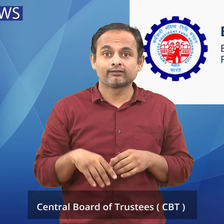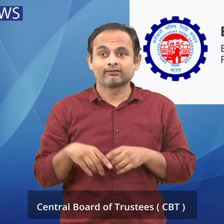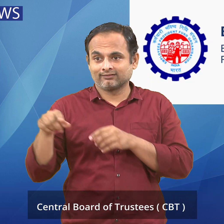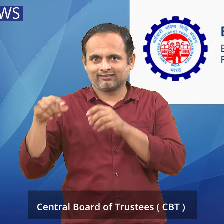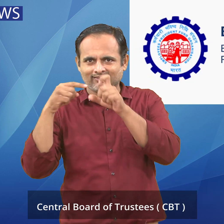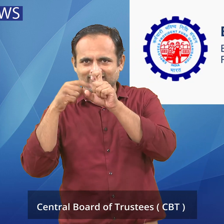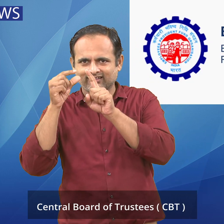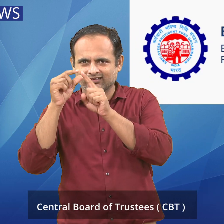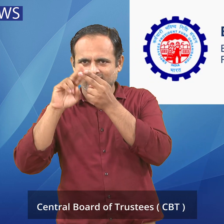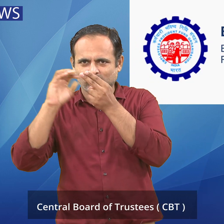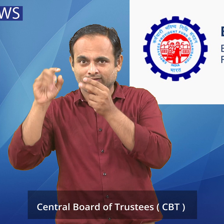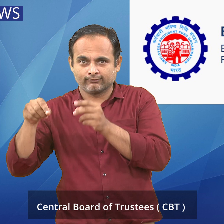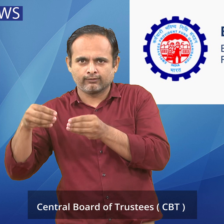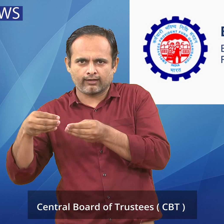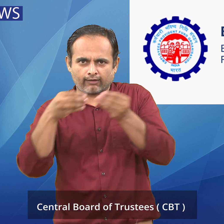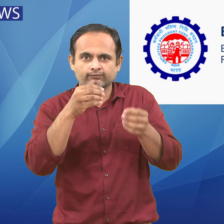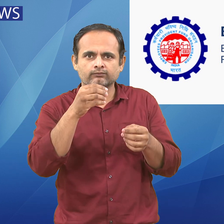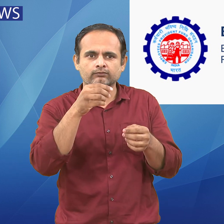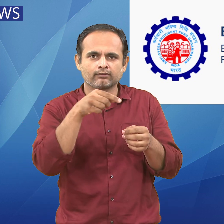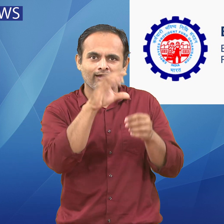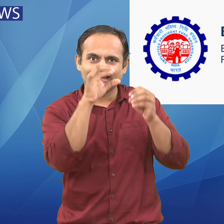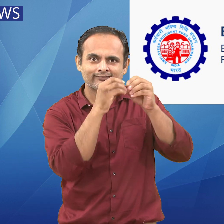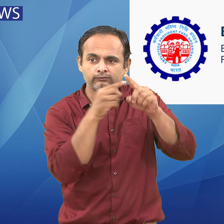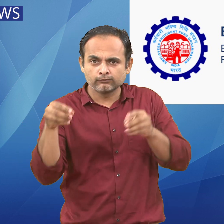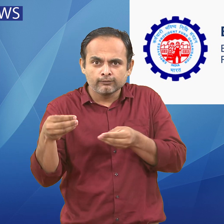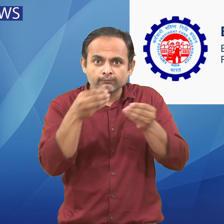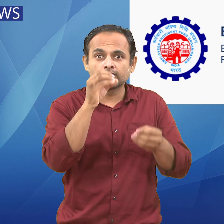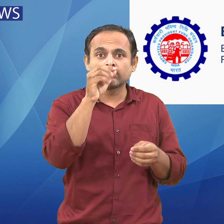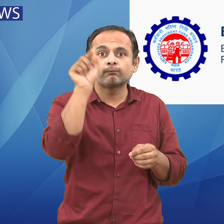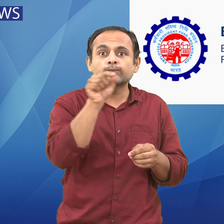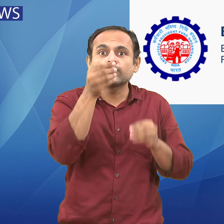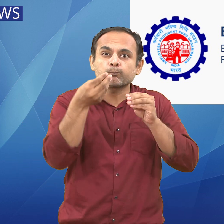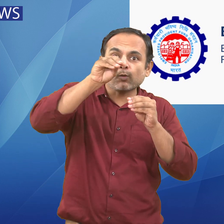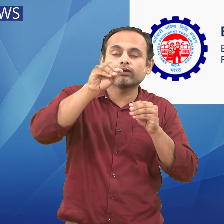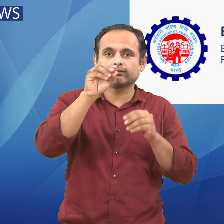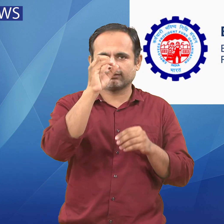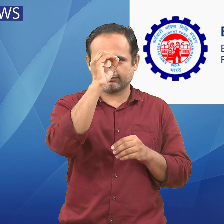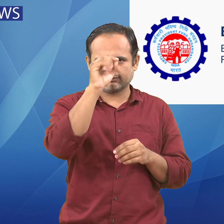of 0.05% in the interest on Provident Fund deposits. The new rate applicable